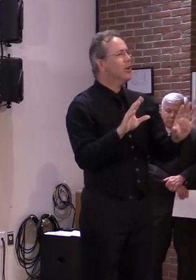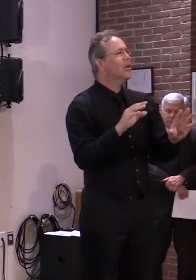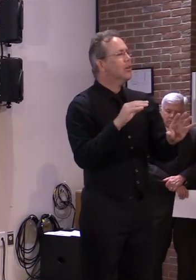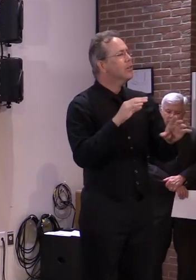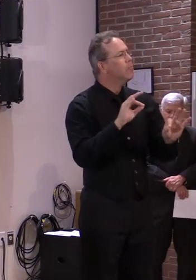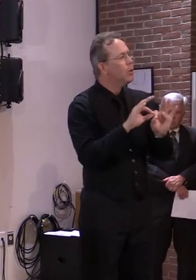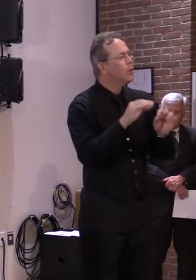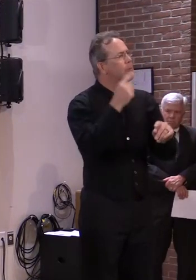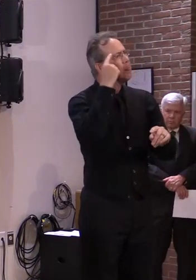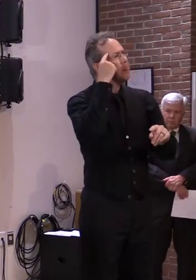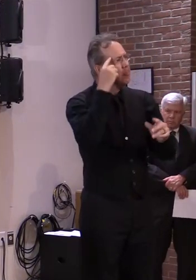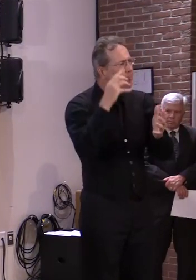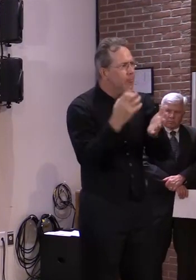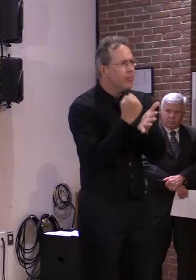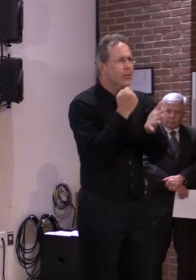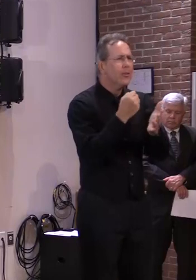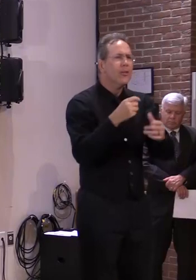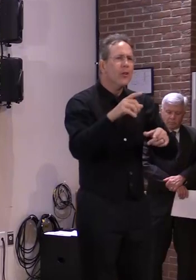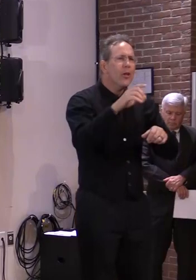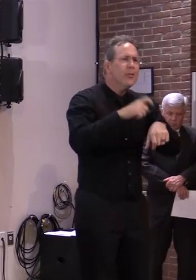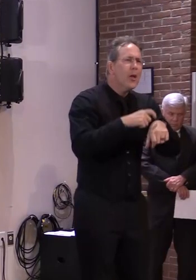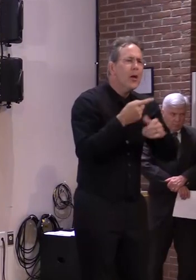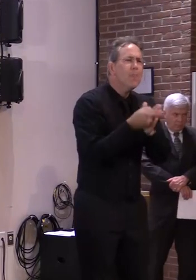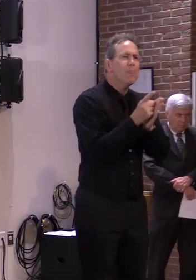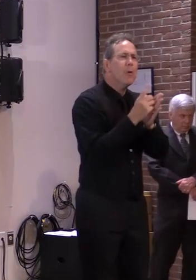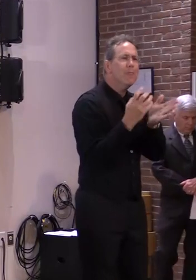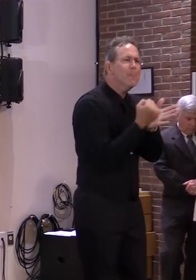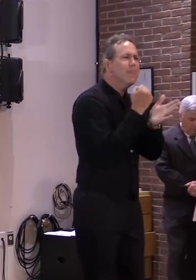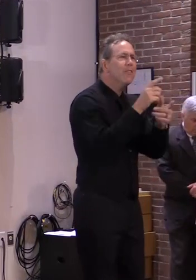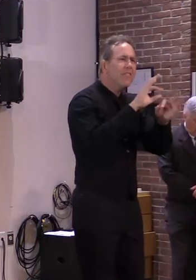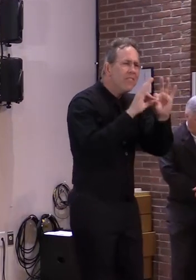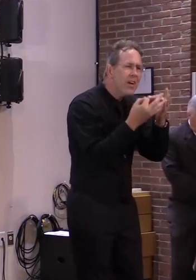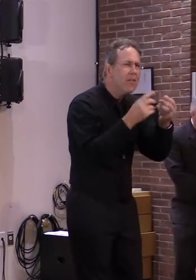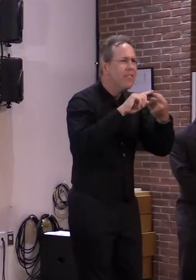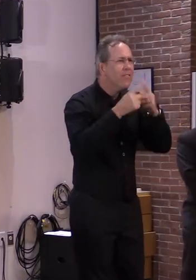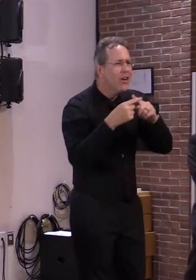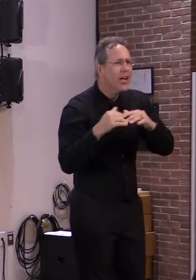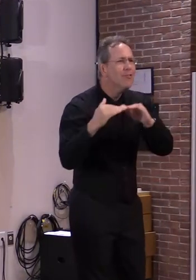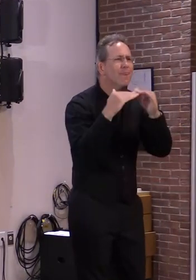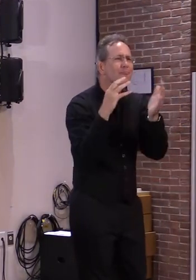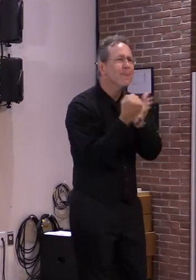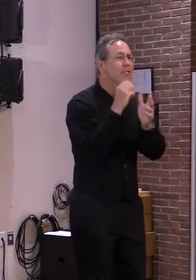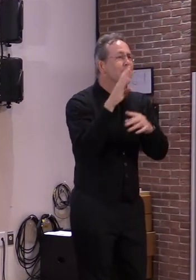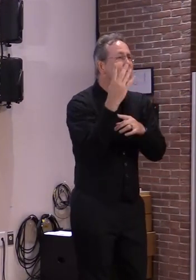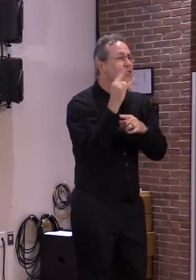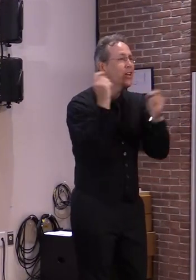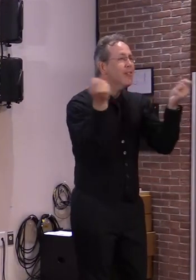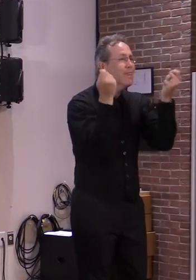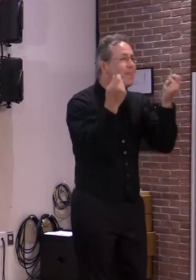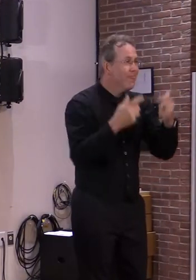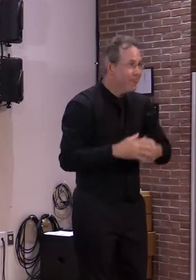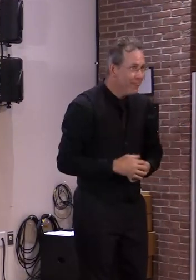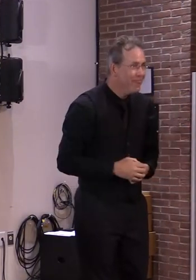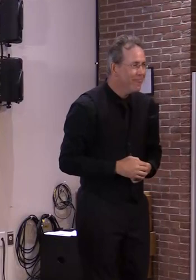of. I'll now turn it over to Commissioner Pichak for this week's data and modeling presentation.